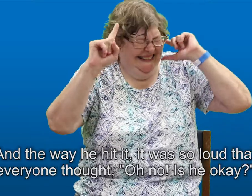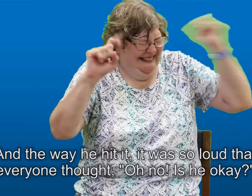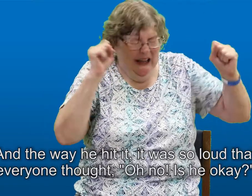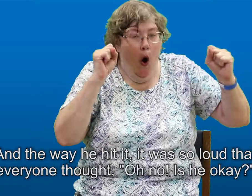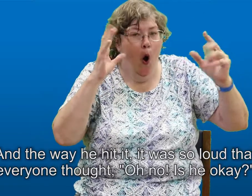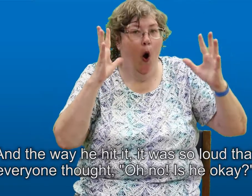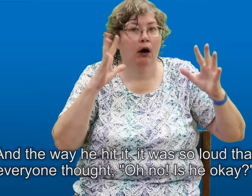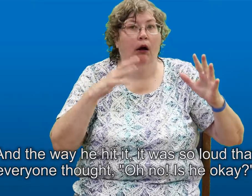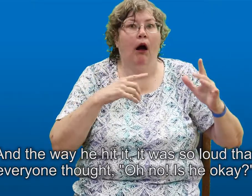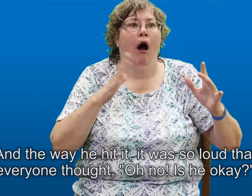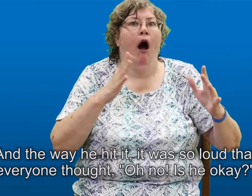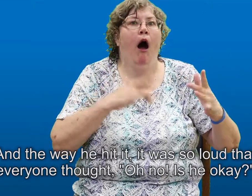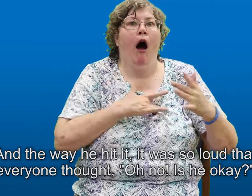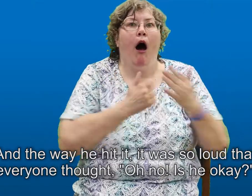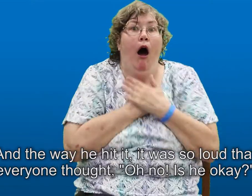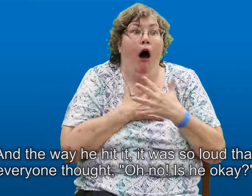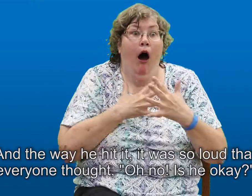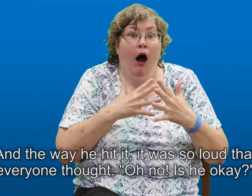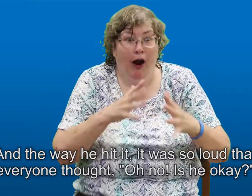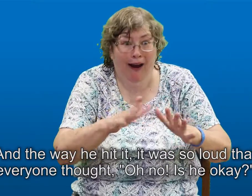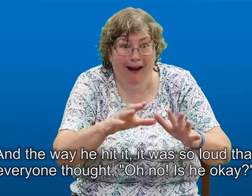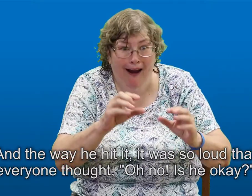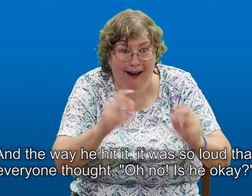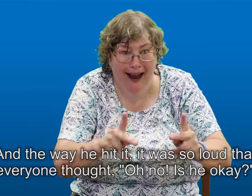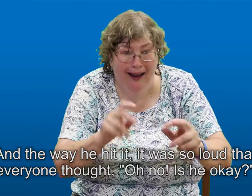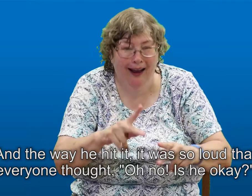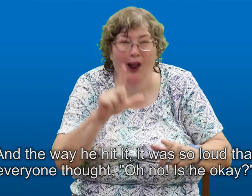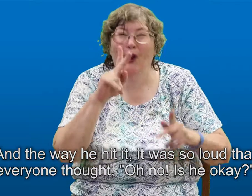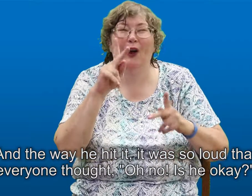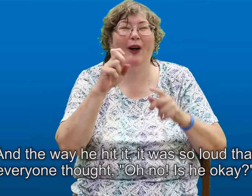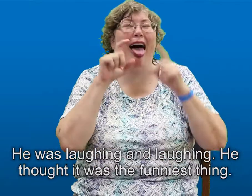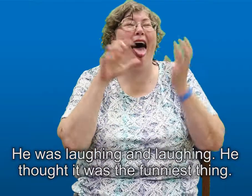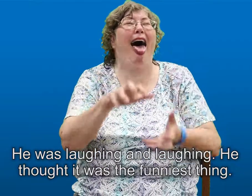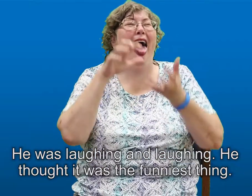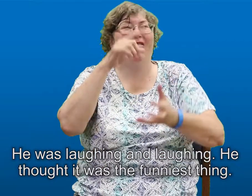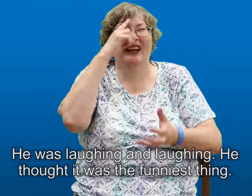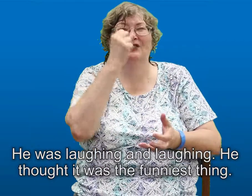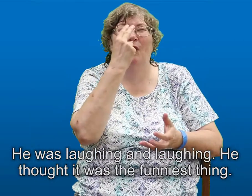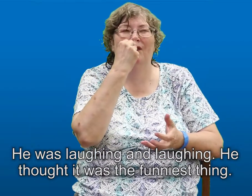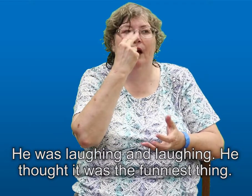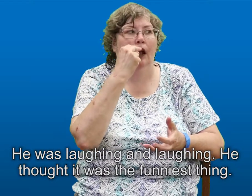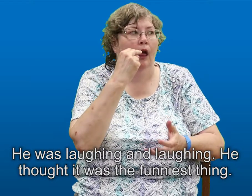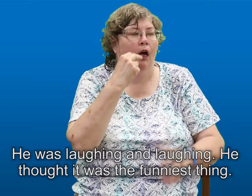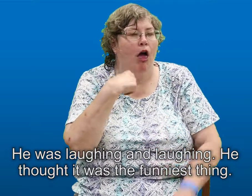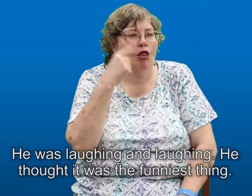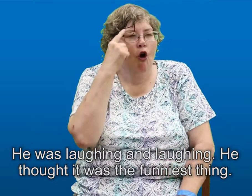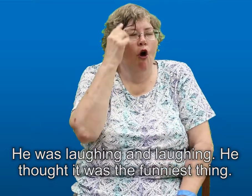it was so loud that everyone thought, oh no, is he okay? And he was laughing and laughing, and he